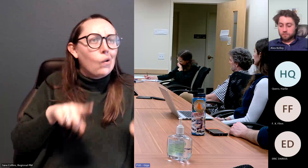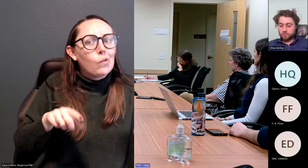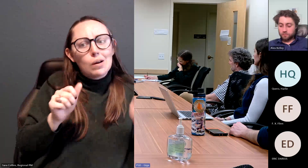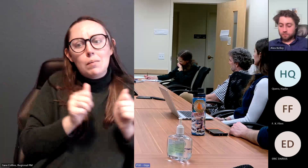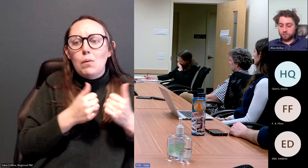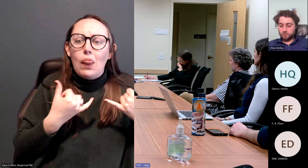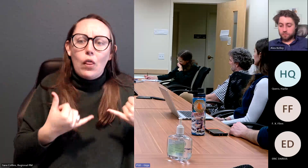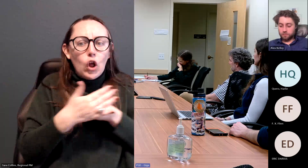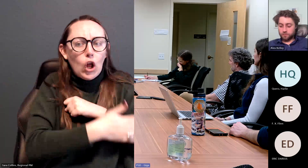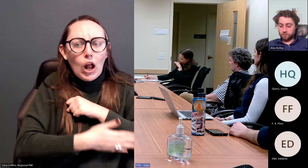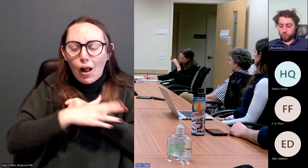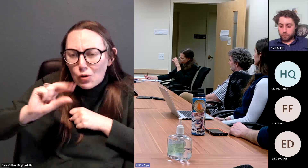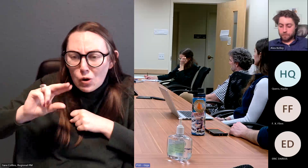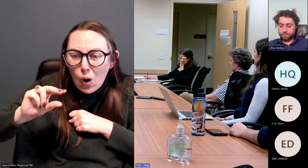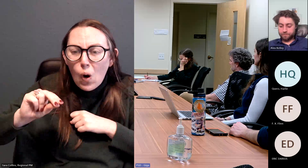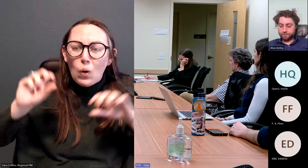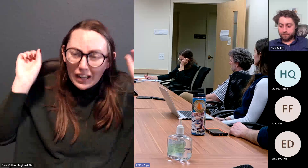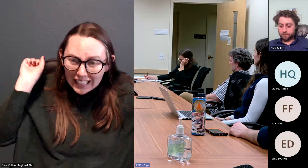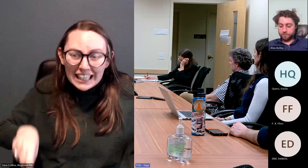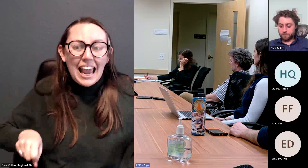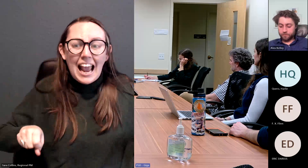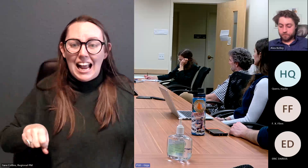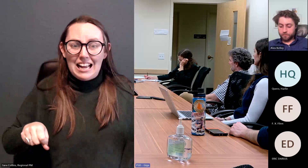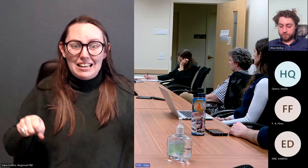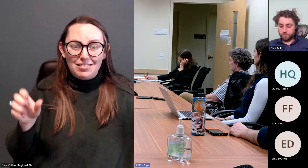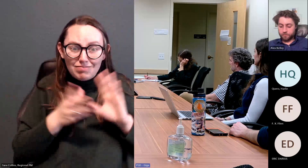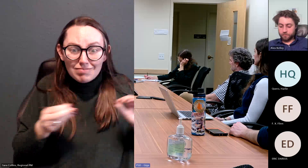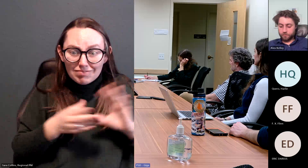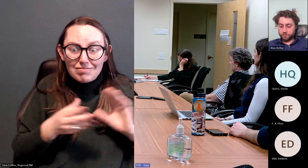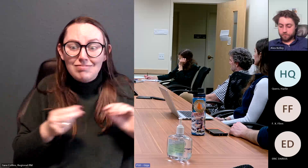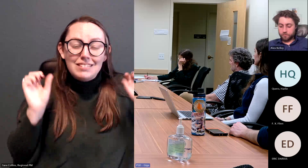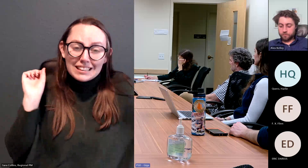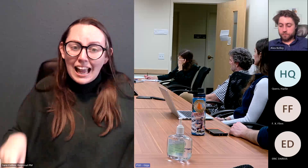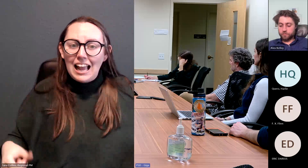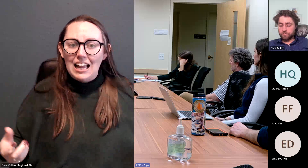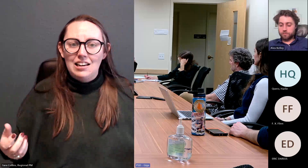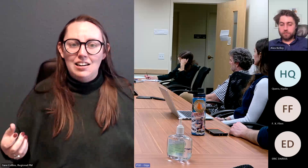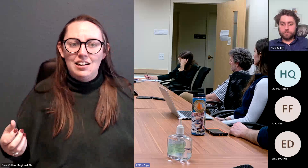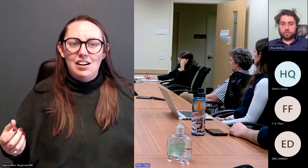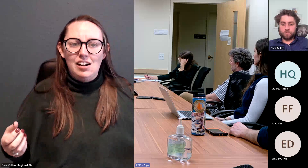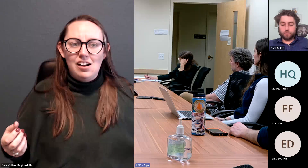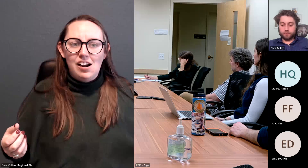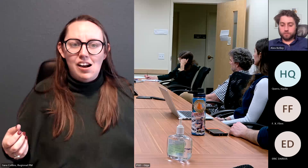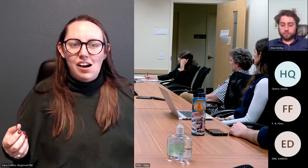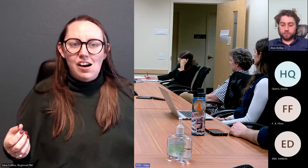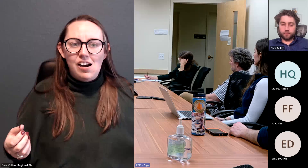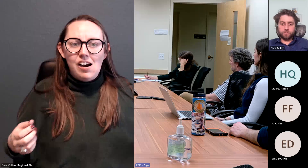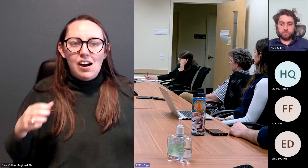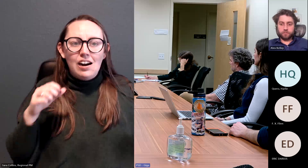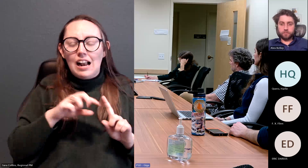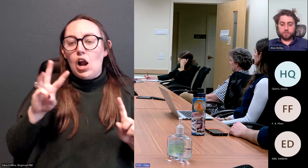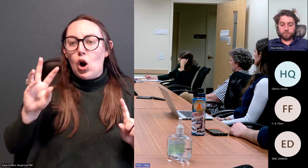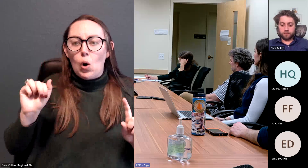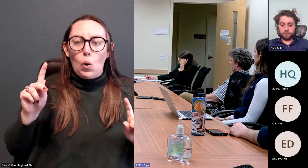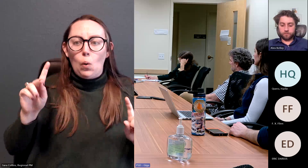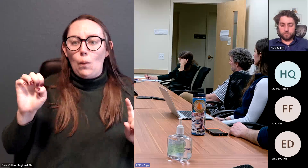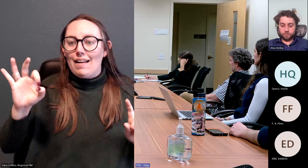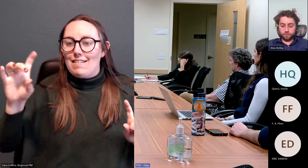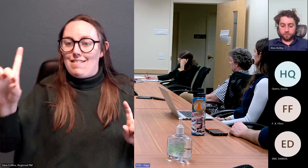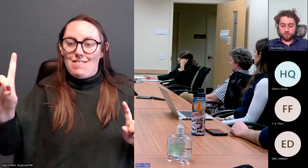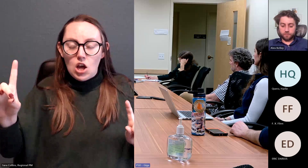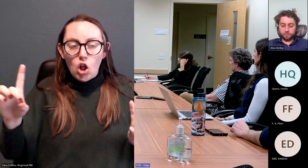You've just expanded the footprint of Waitsfield as a regulated ILEC by tenfold via these